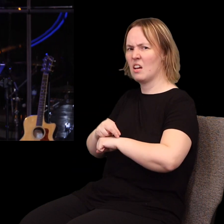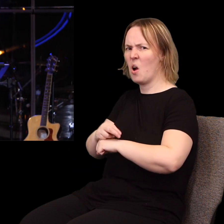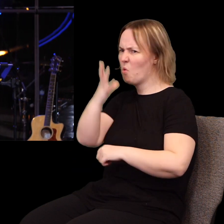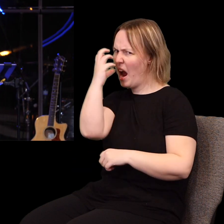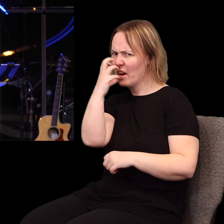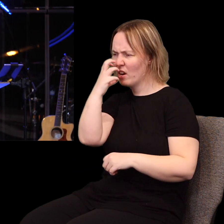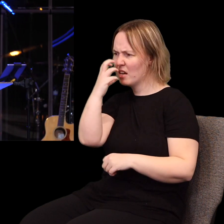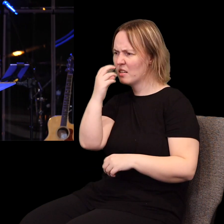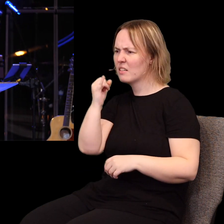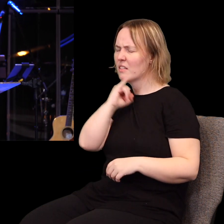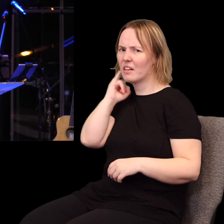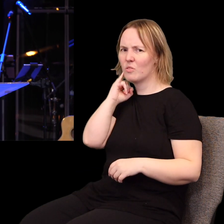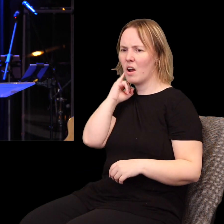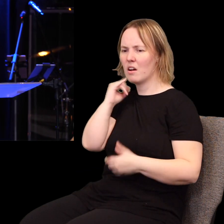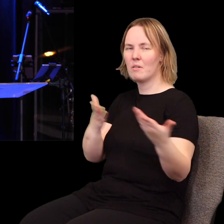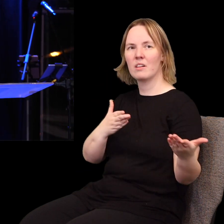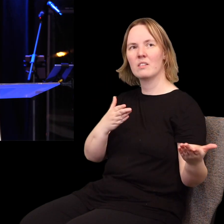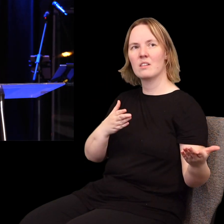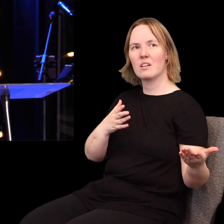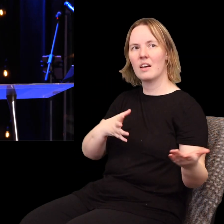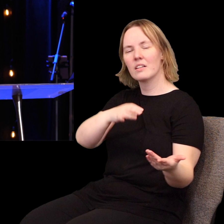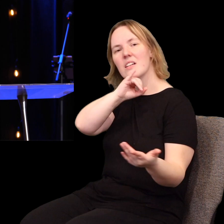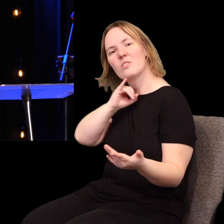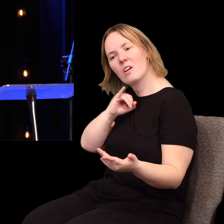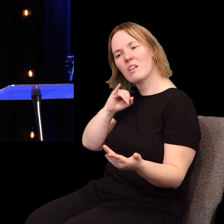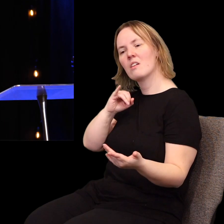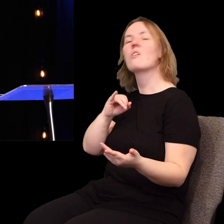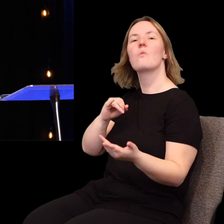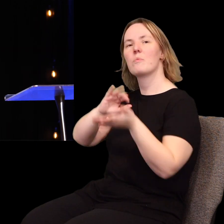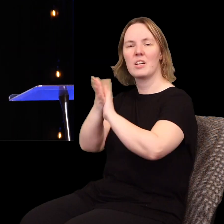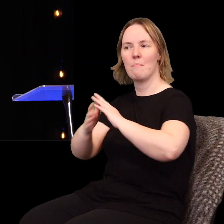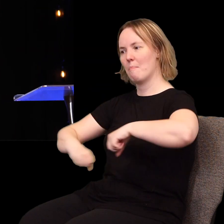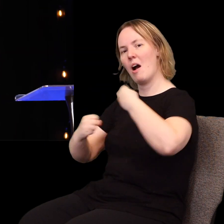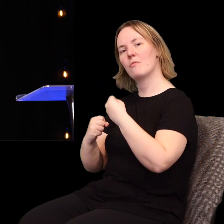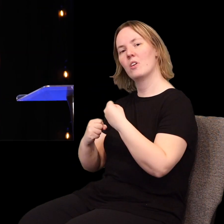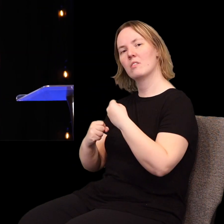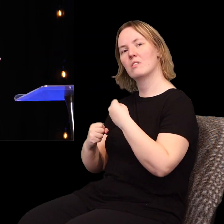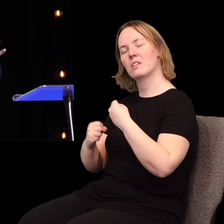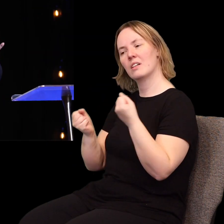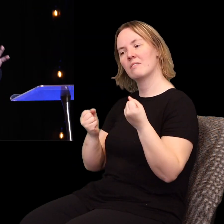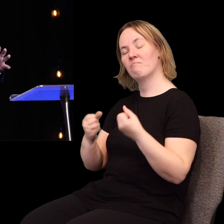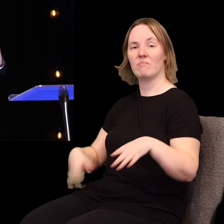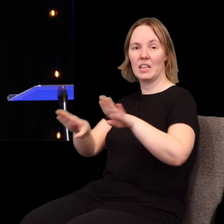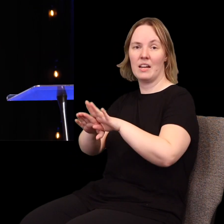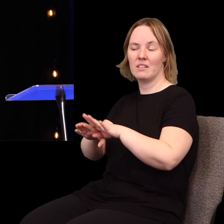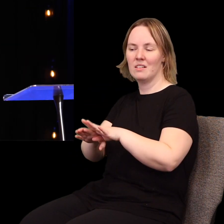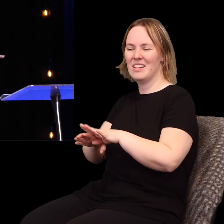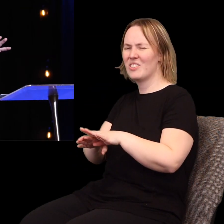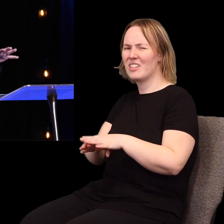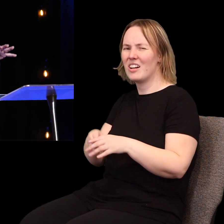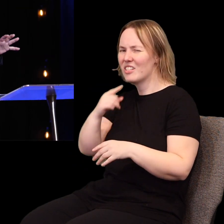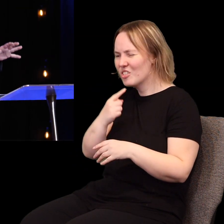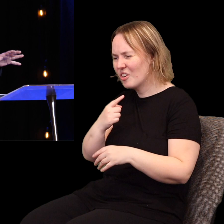Israel was coming back because they realized that they did, that Israel very likely would become a superpower in the region again, so they tried to discourage the return.